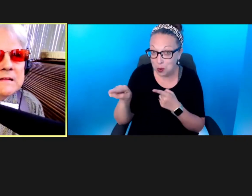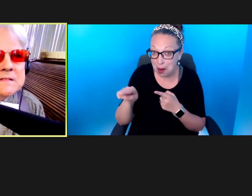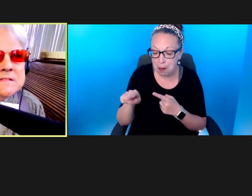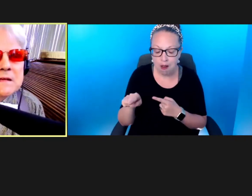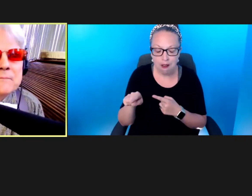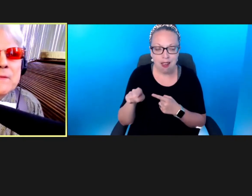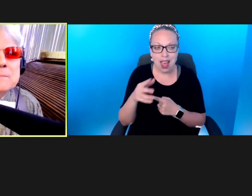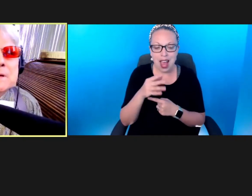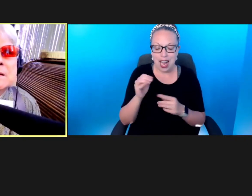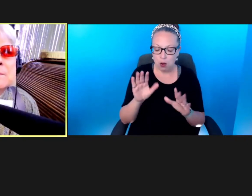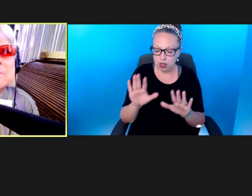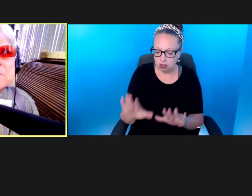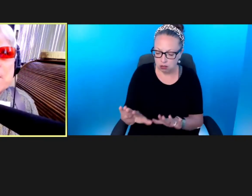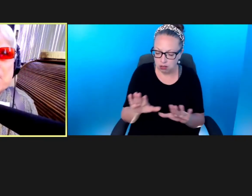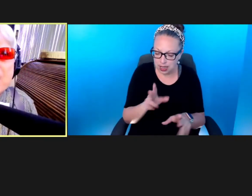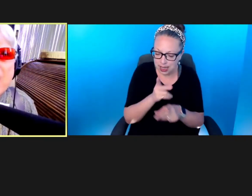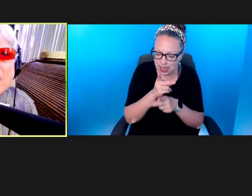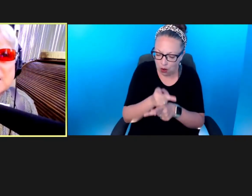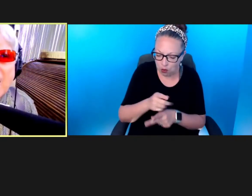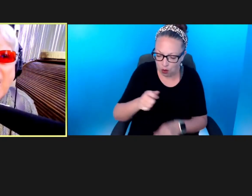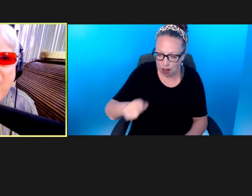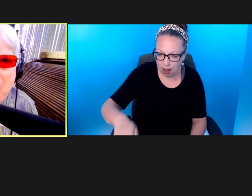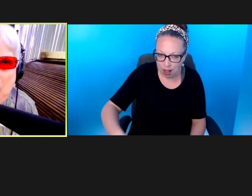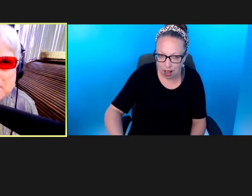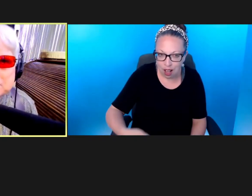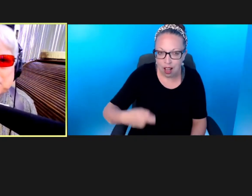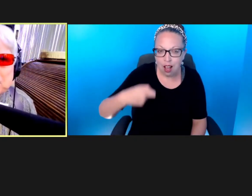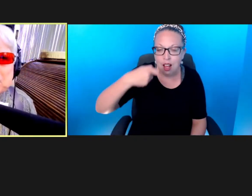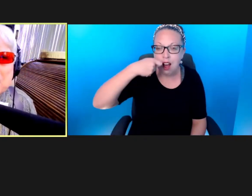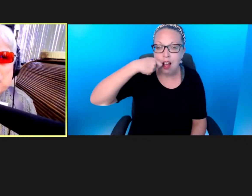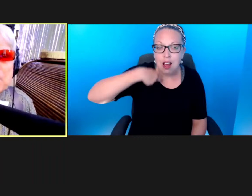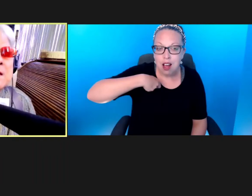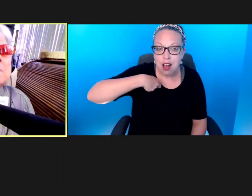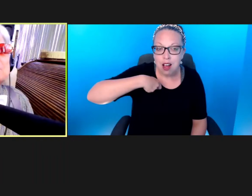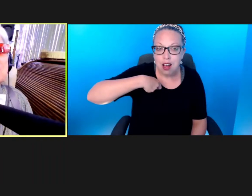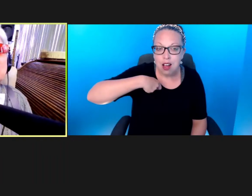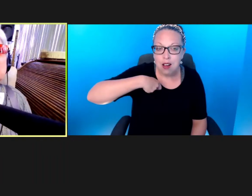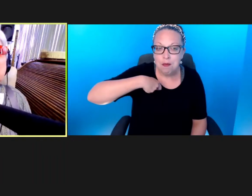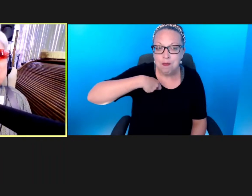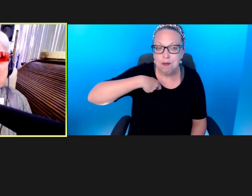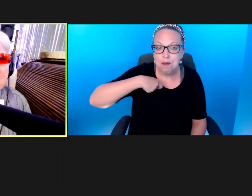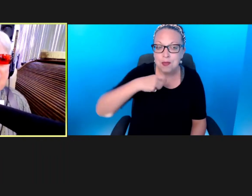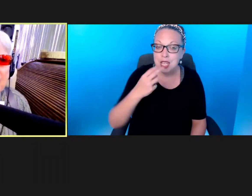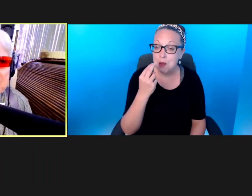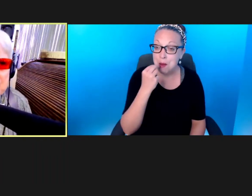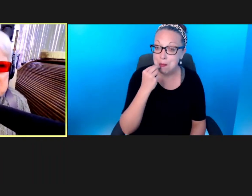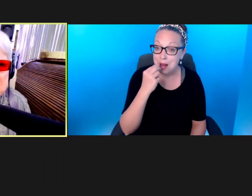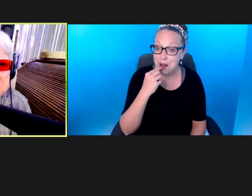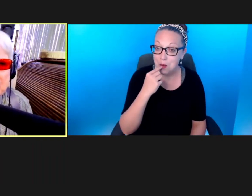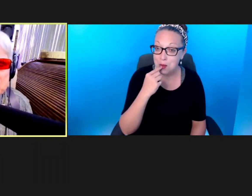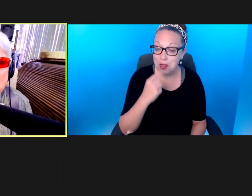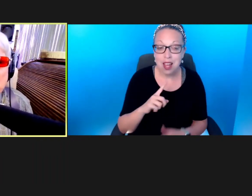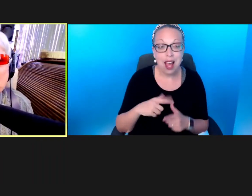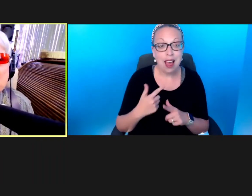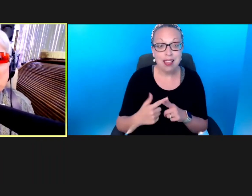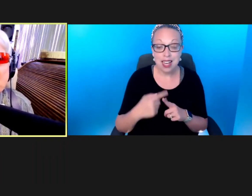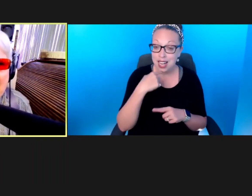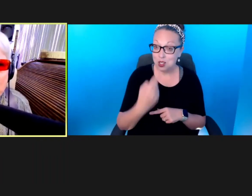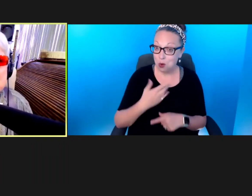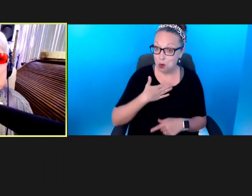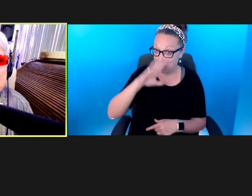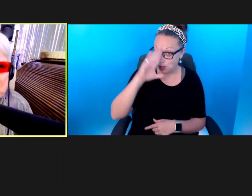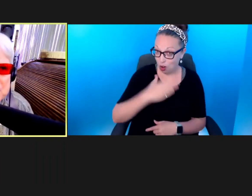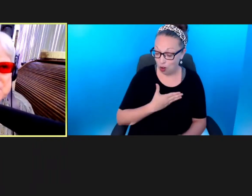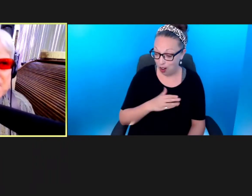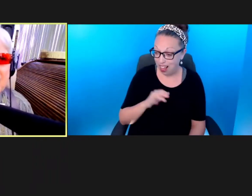great delicacy picked up the spoon and put it in my mouth. And I said to my daughter,